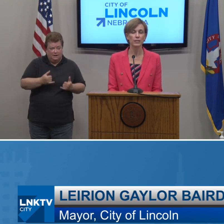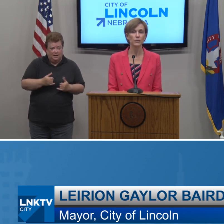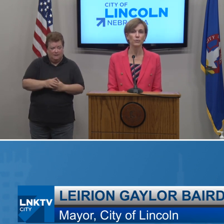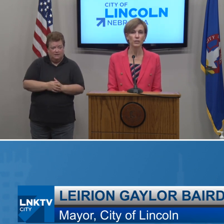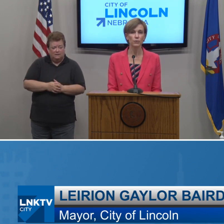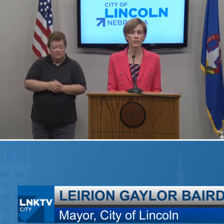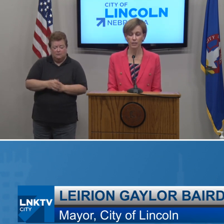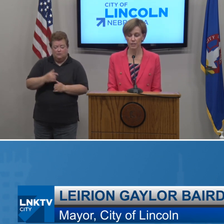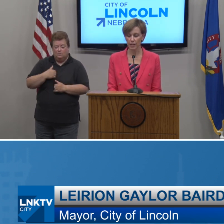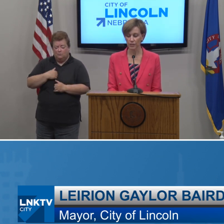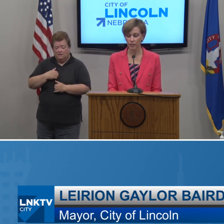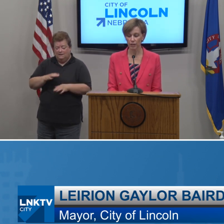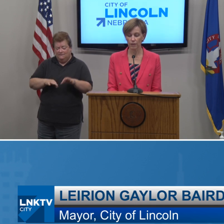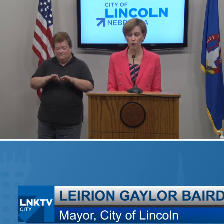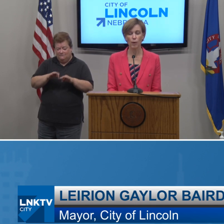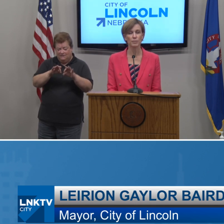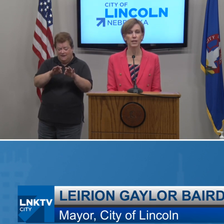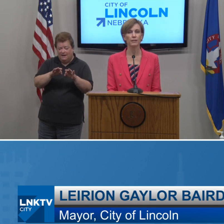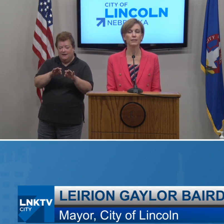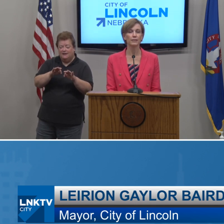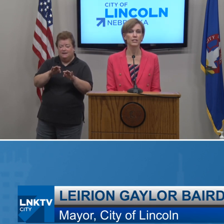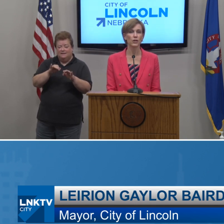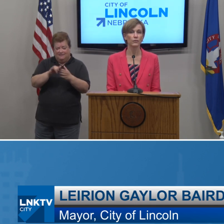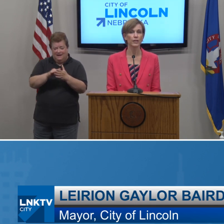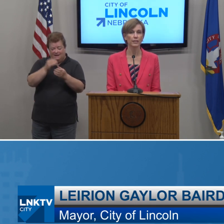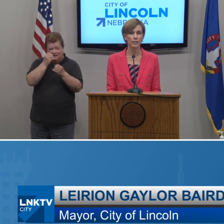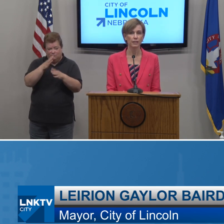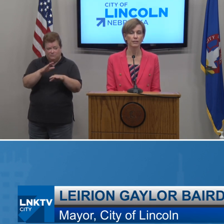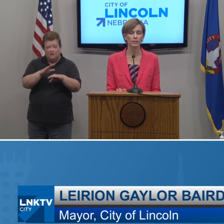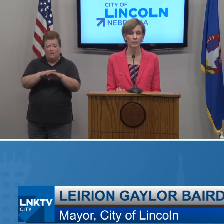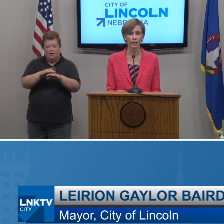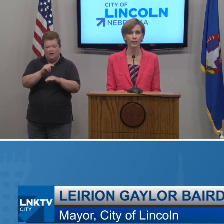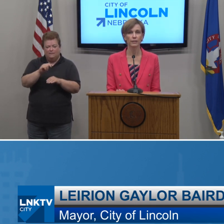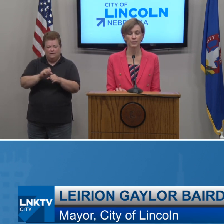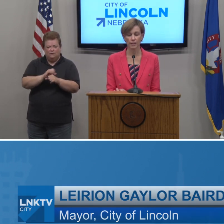the Resident Resources section of our website. That's